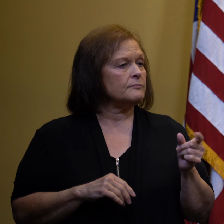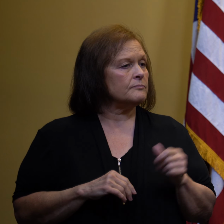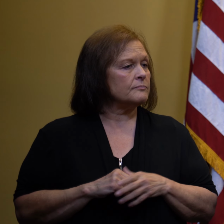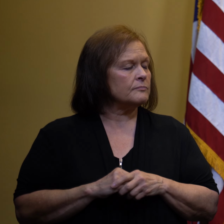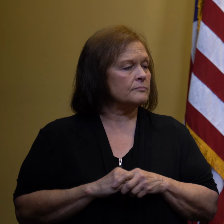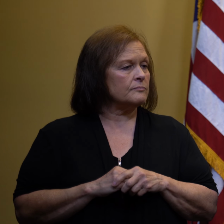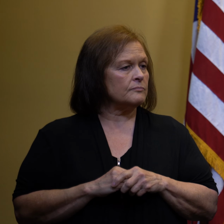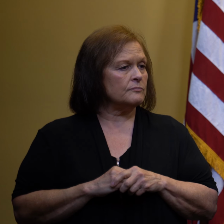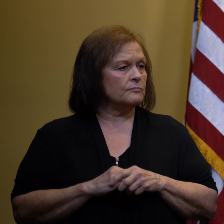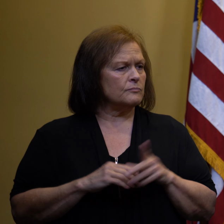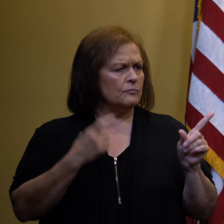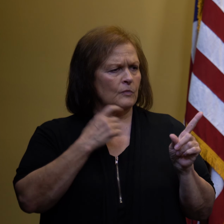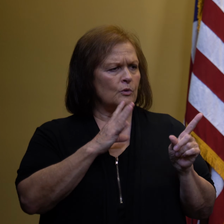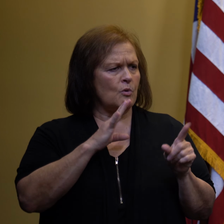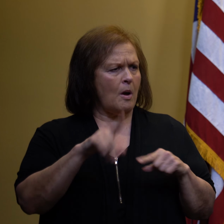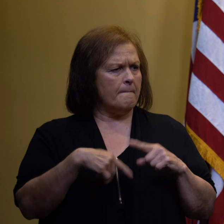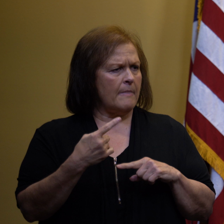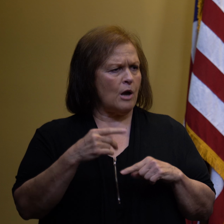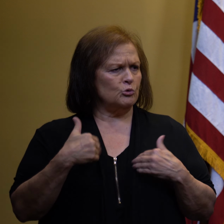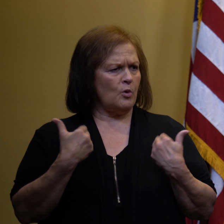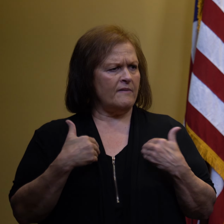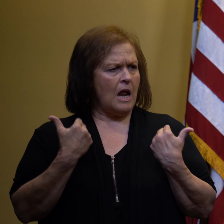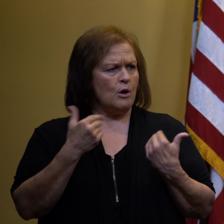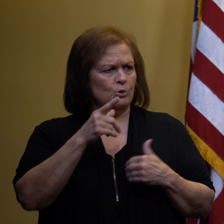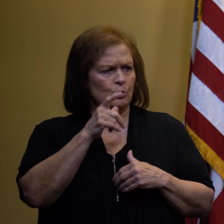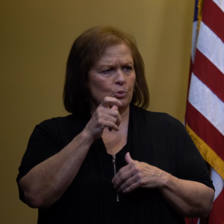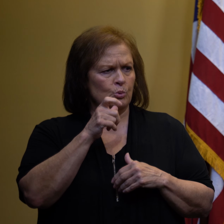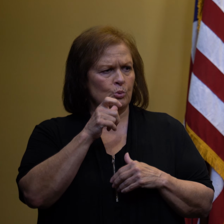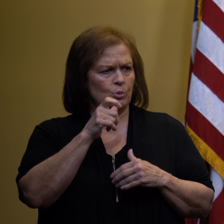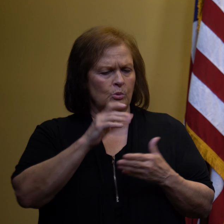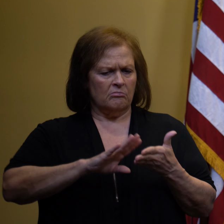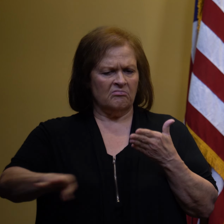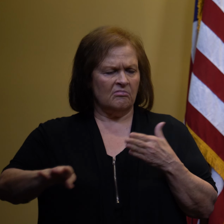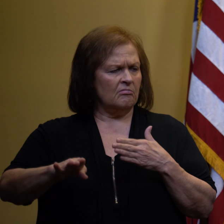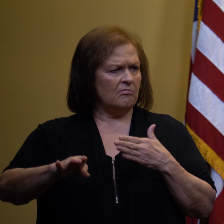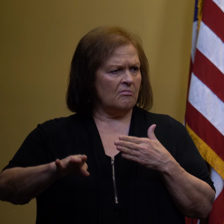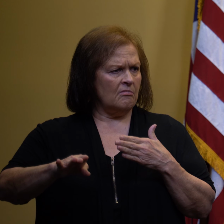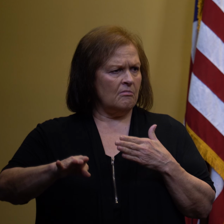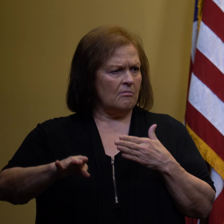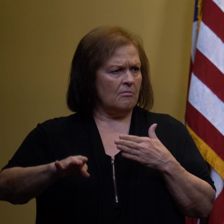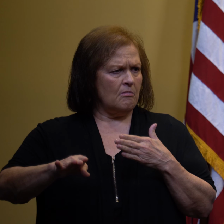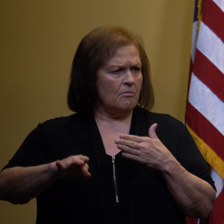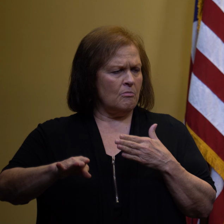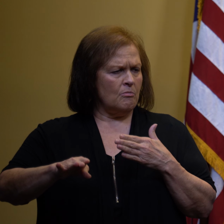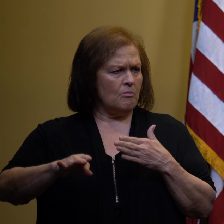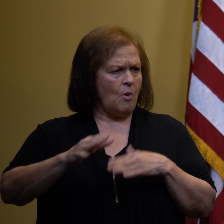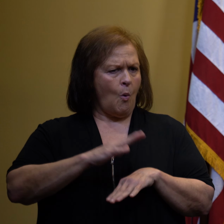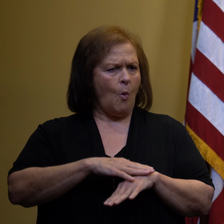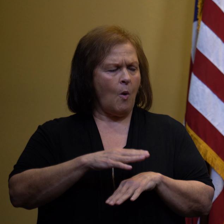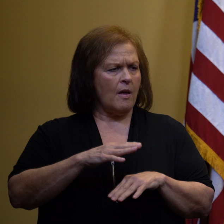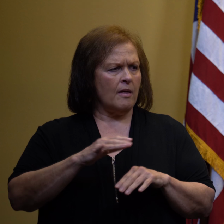Foxy. Mayor, earlier you mentioned with respect to 2 juveniles who have been released on monitoring, and I think that you said